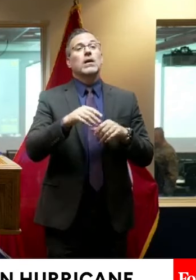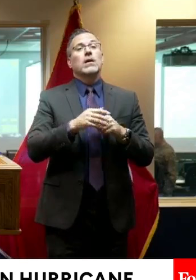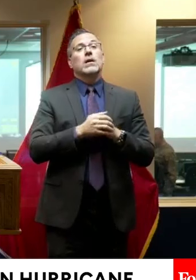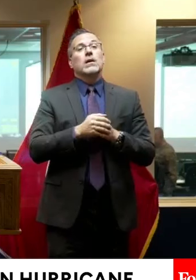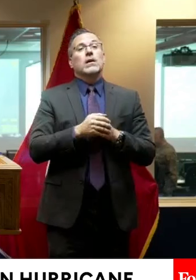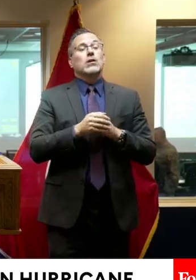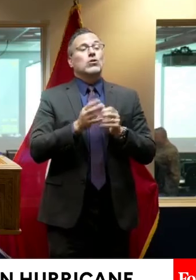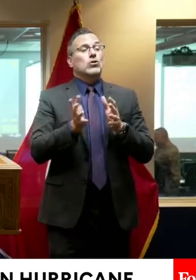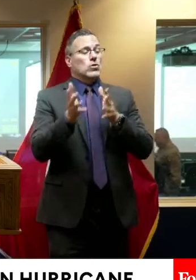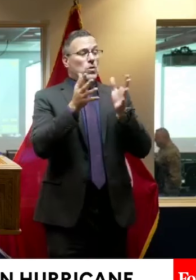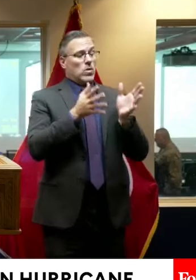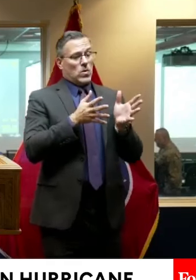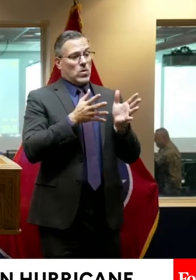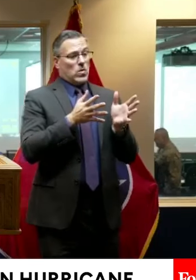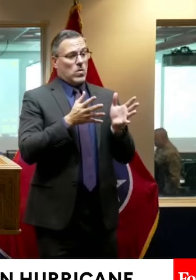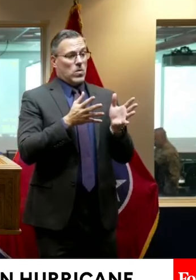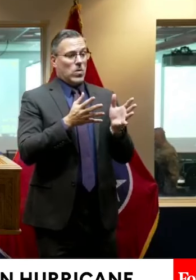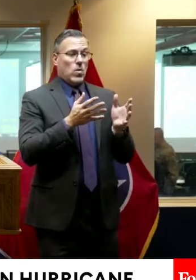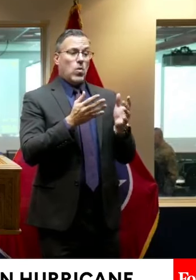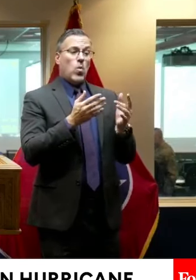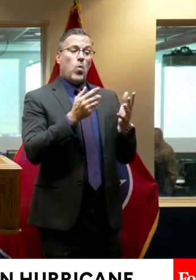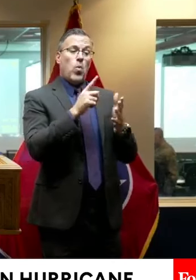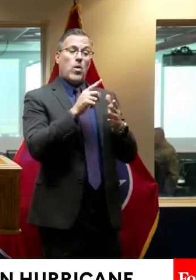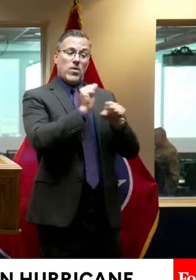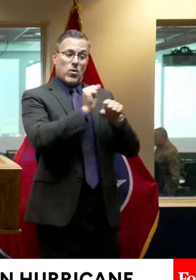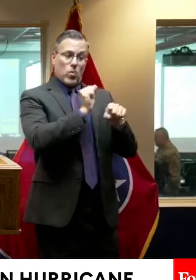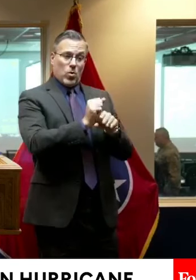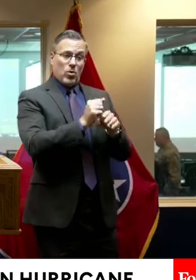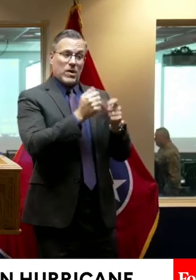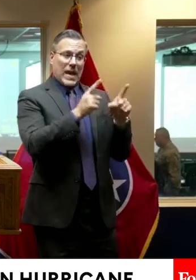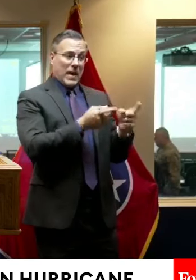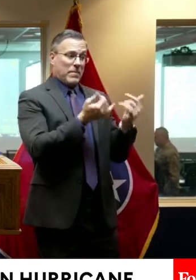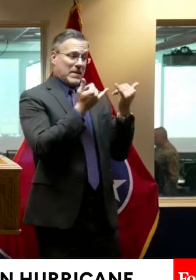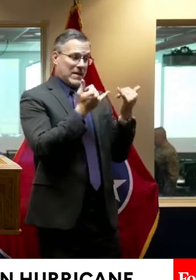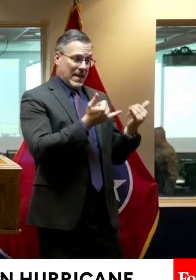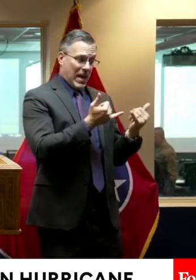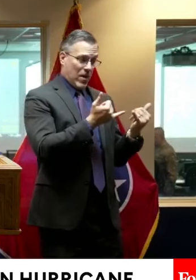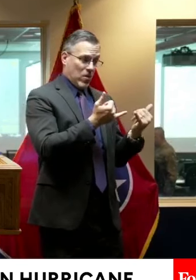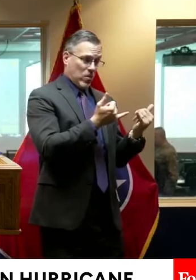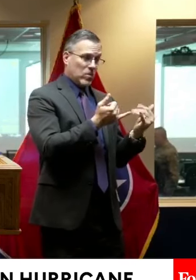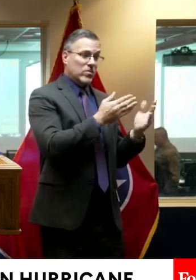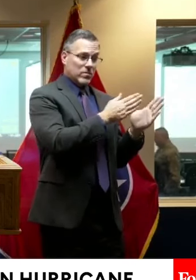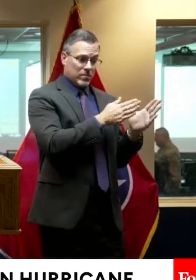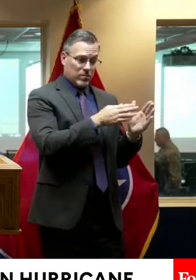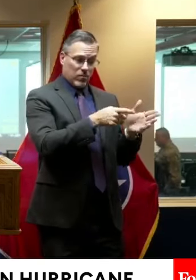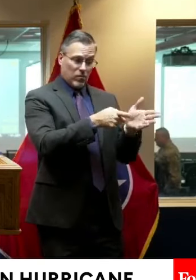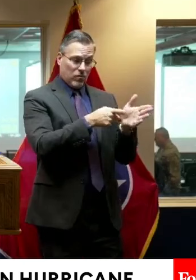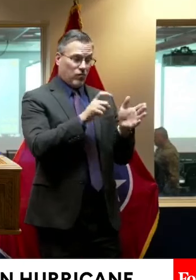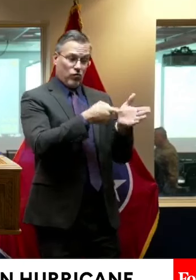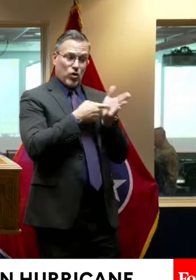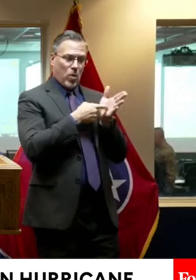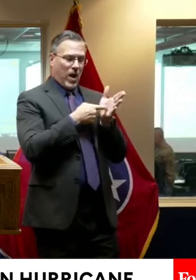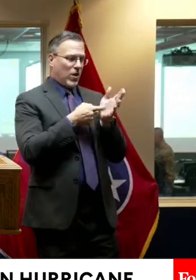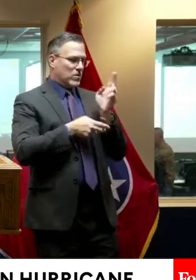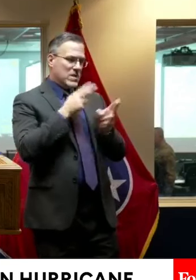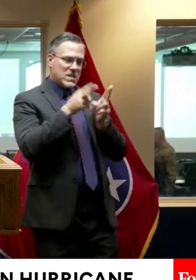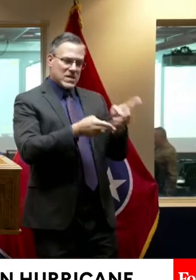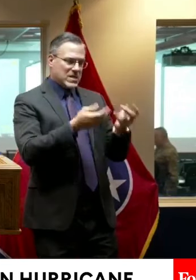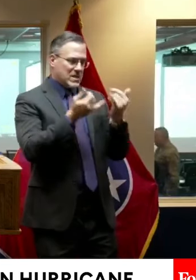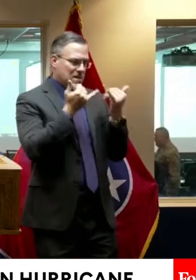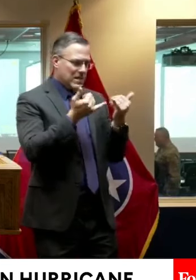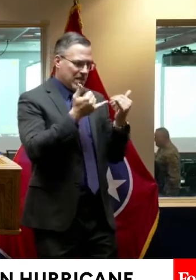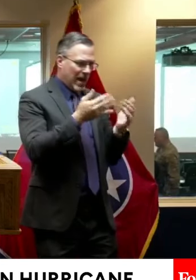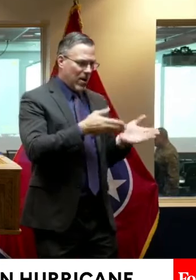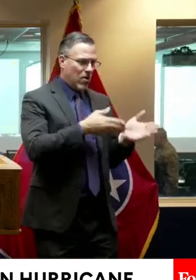bridge between now and when the federal funds will be reimbursed, that fiscal bridge is